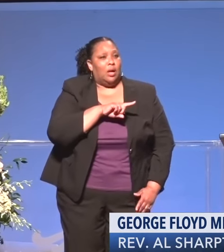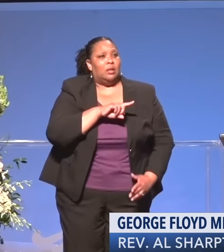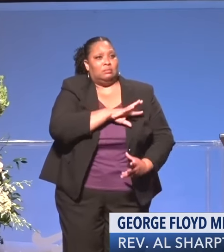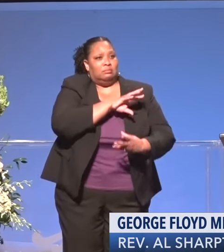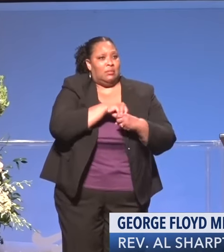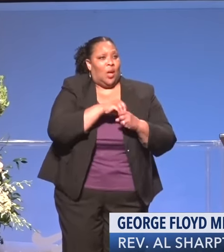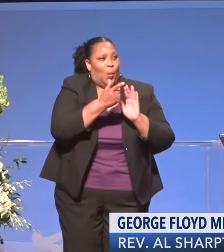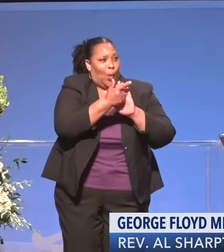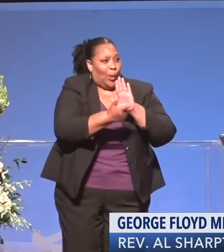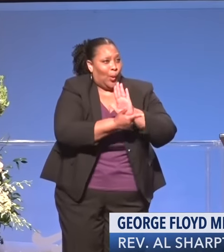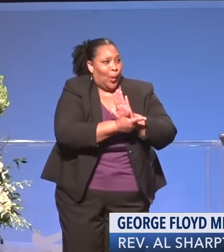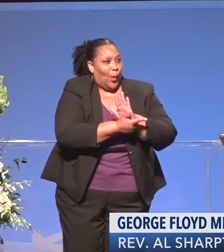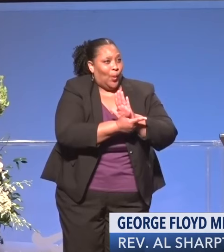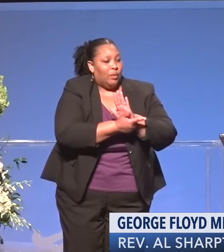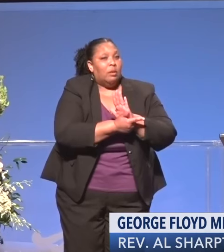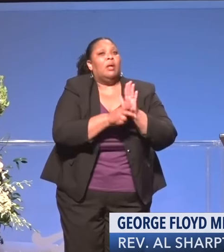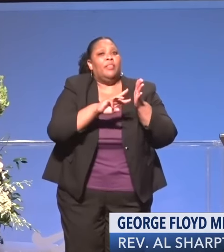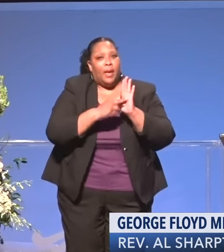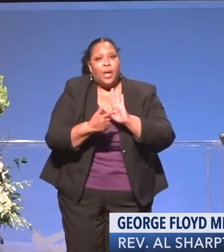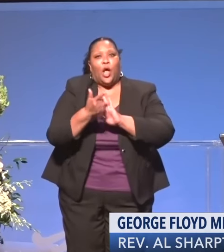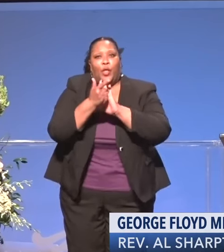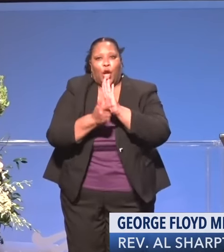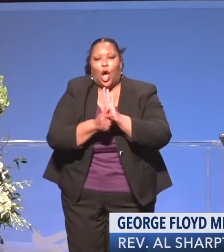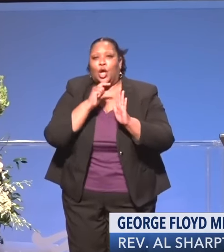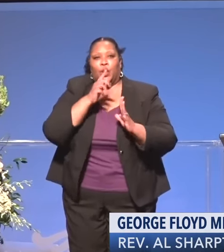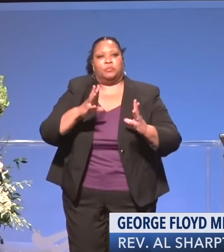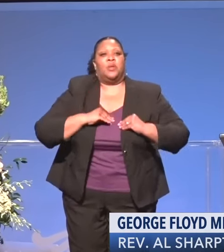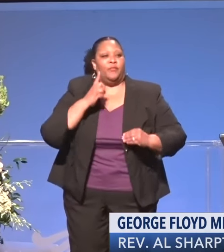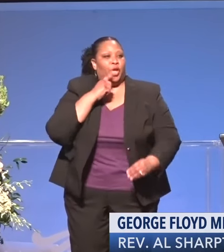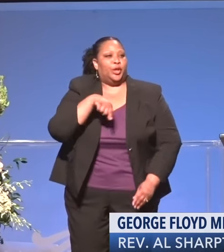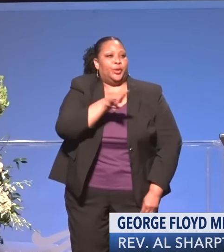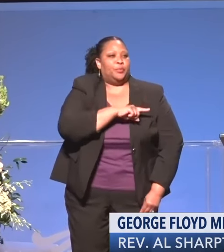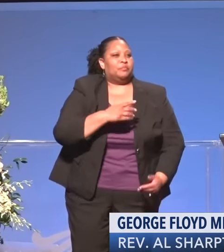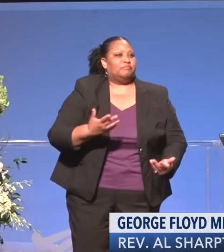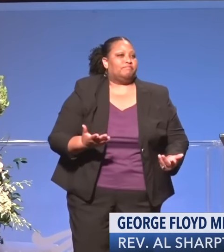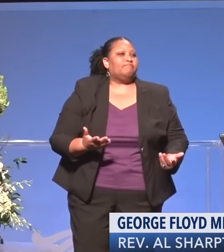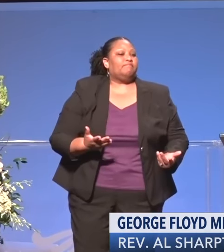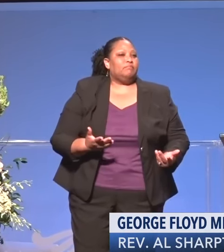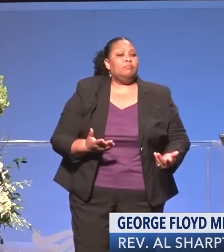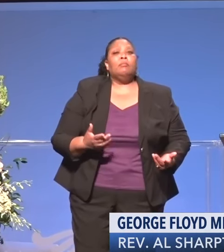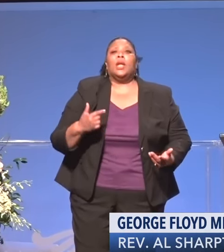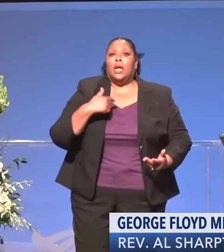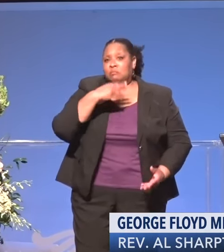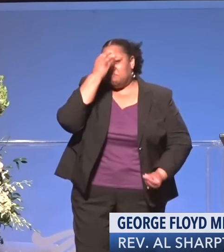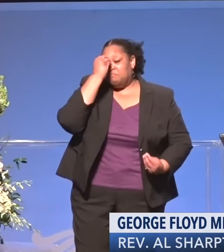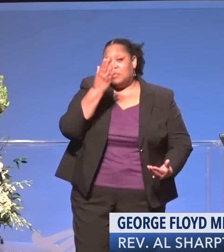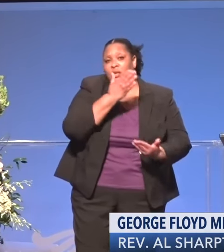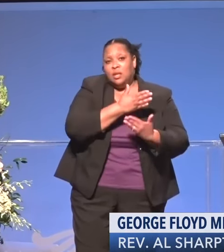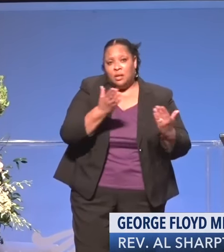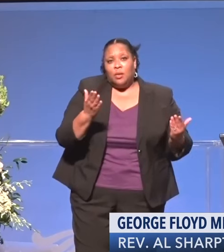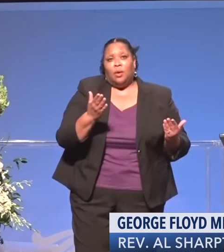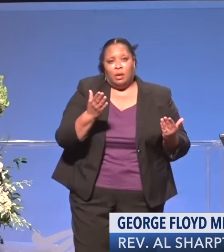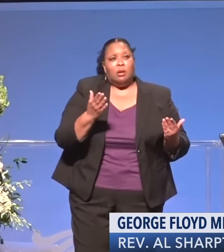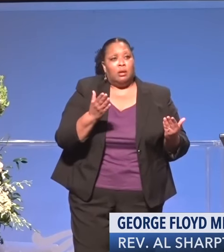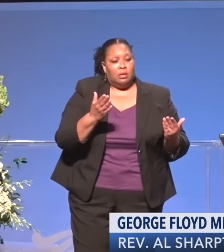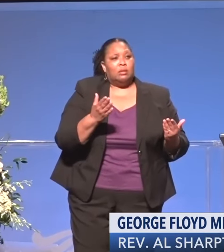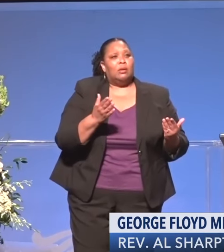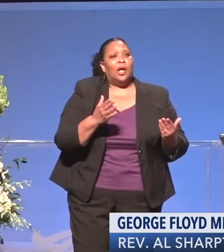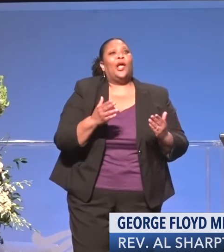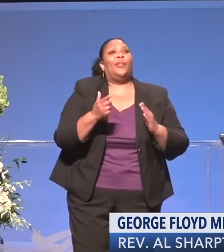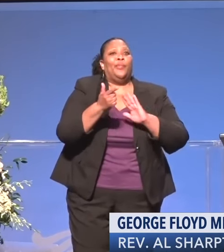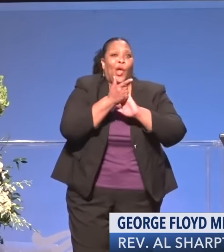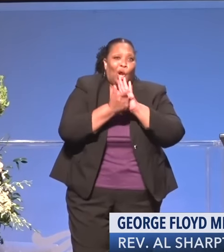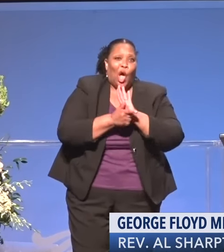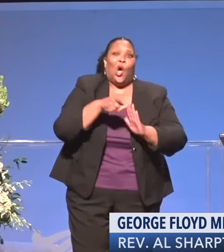enforcement that the law doesn't apply to you. And I'm telling you that the law ought to